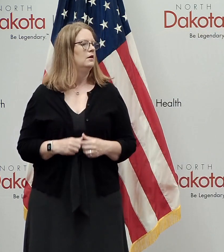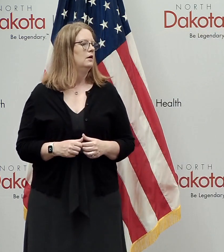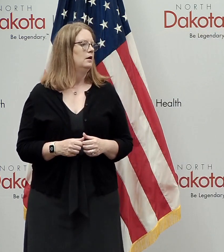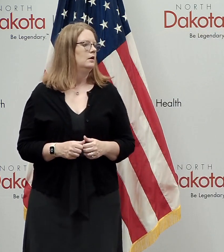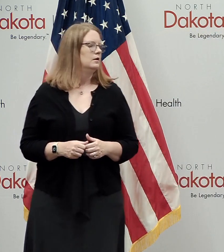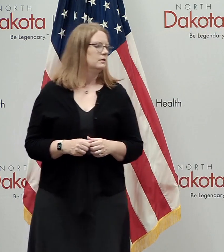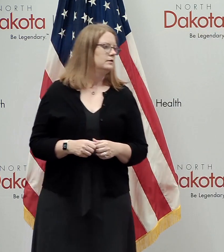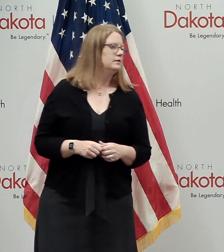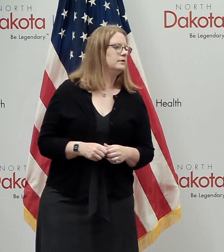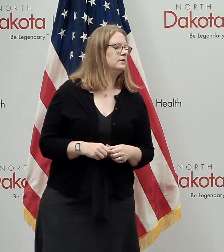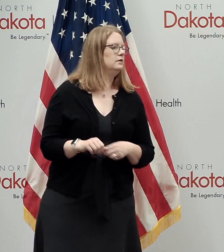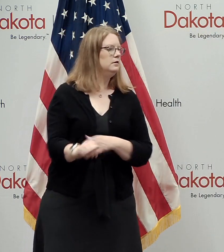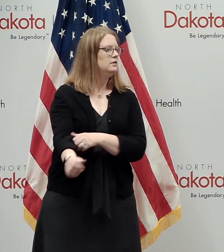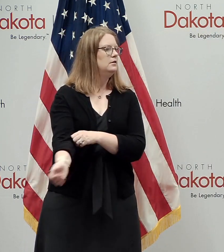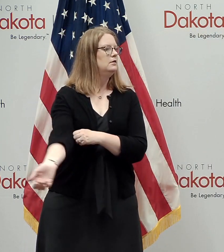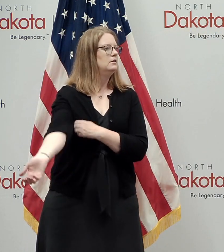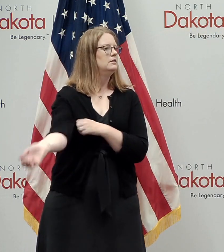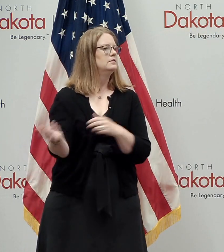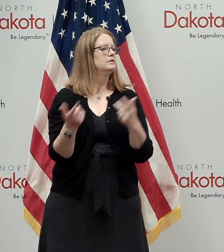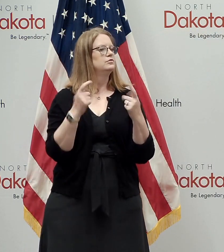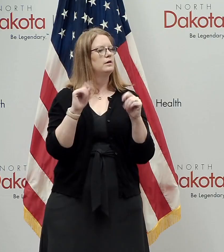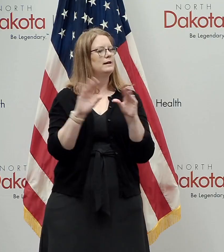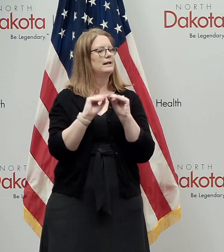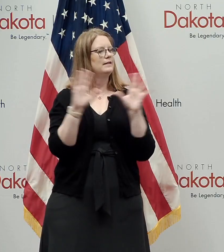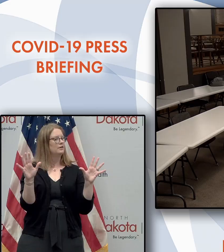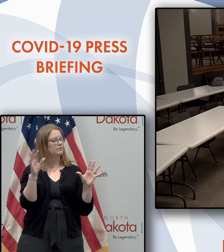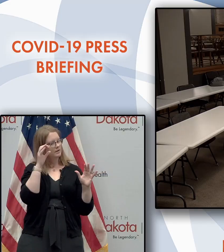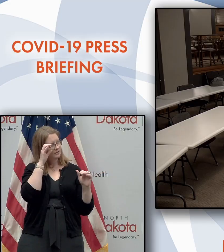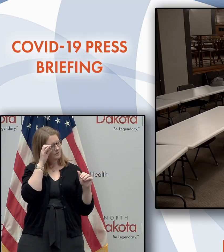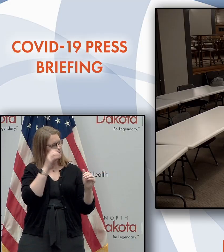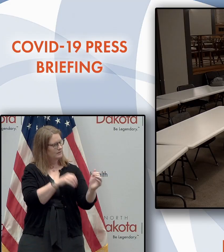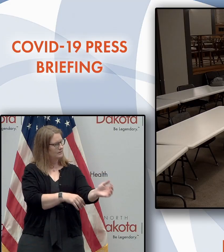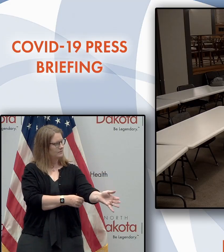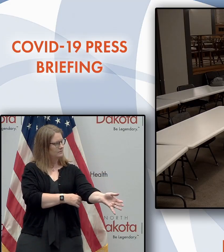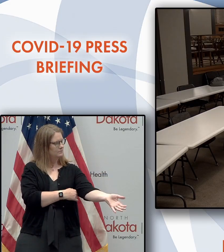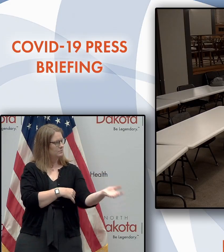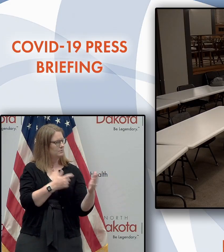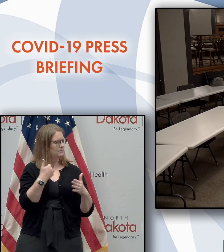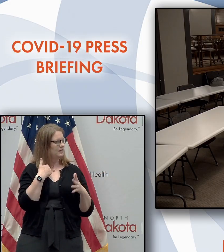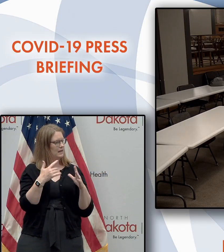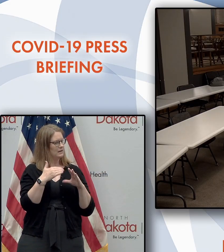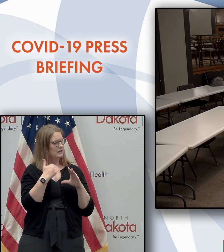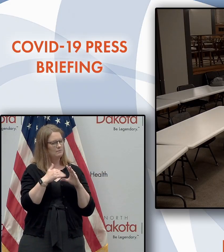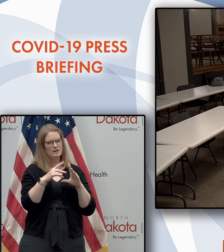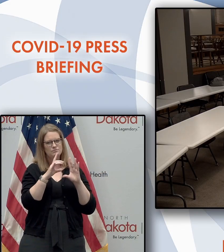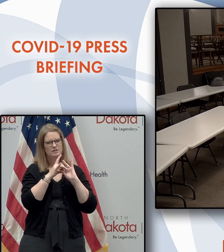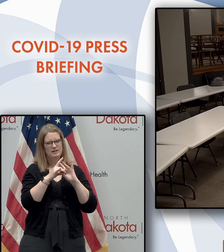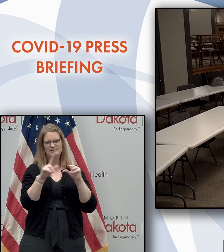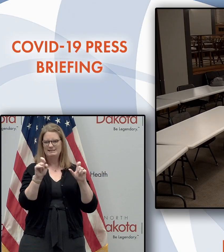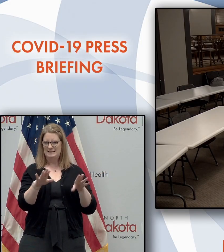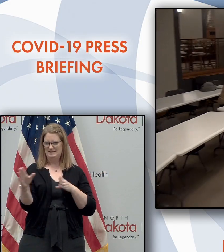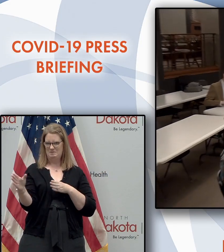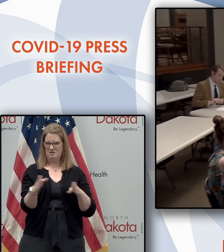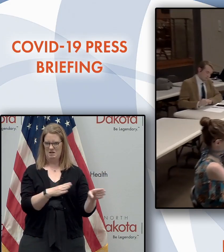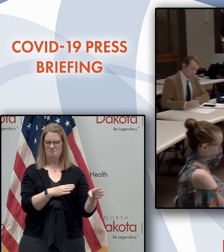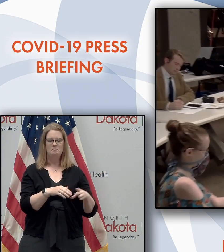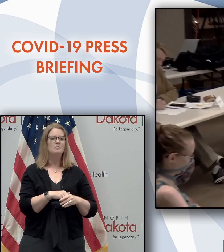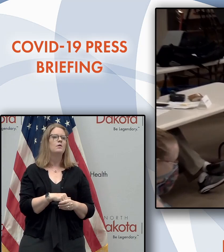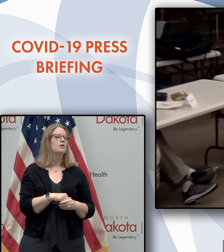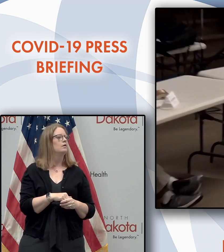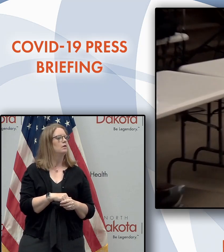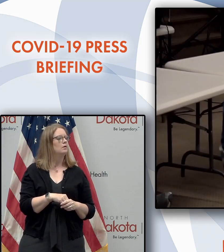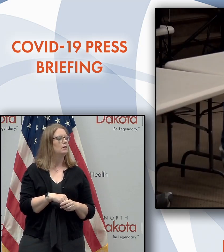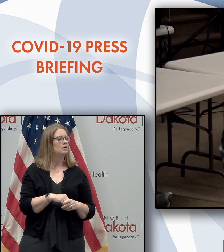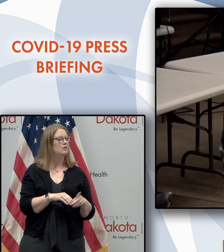I'm just trying to clarify some of your comments with what we've gotten in emails here about the testing plan. So you would like